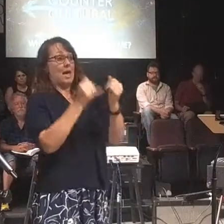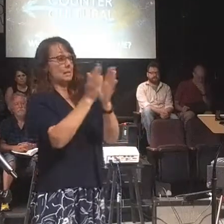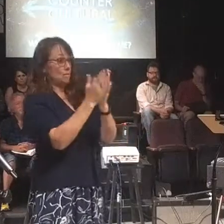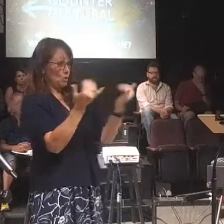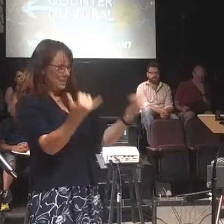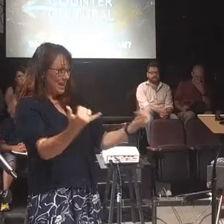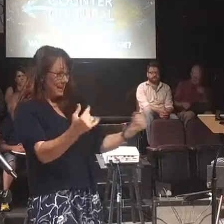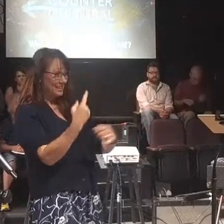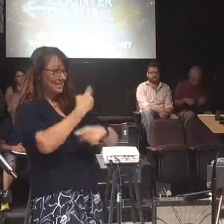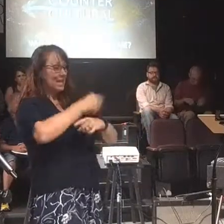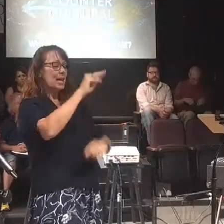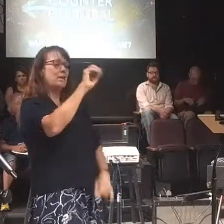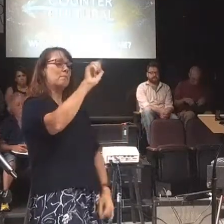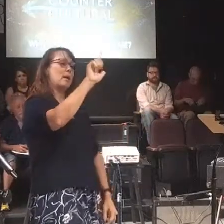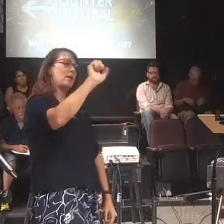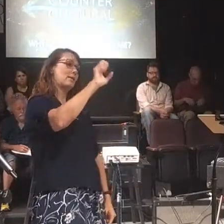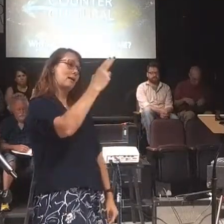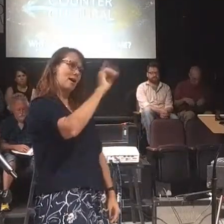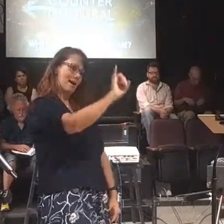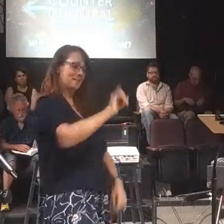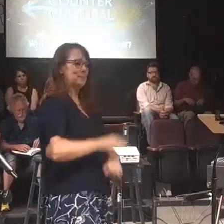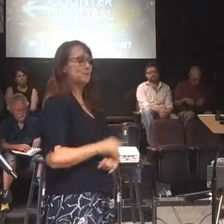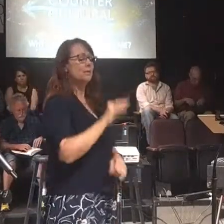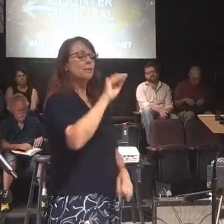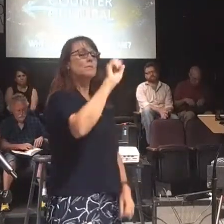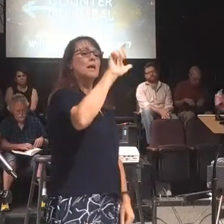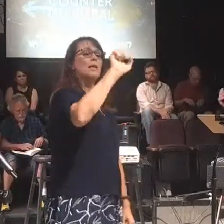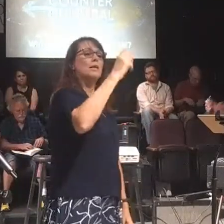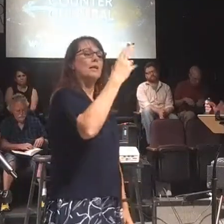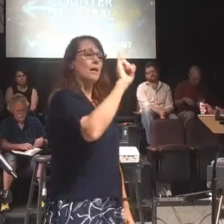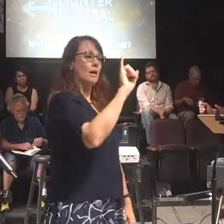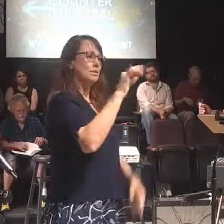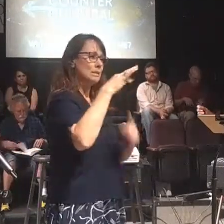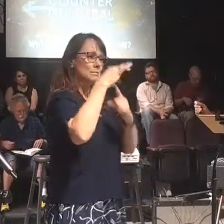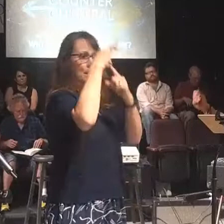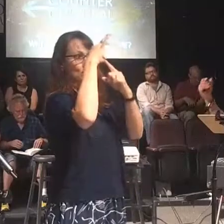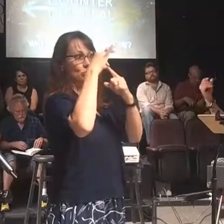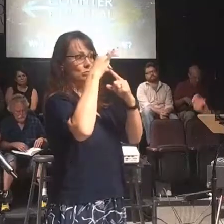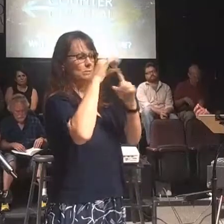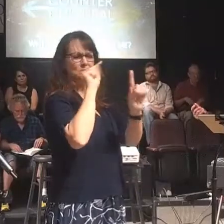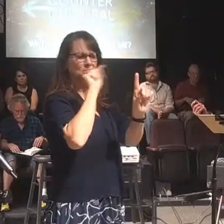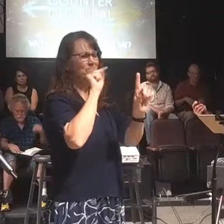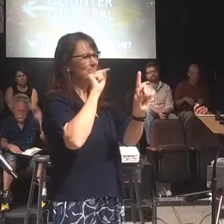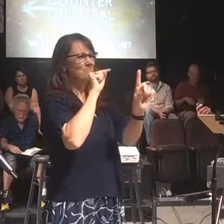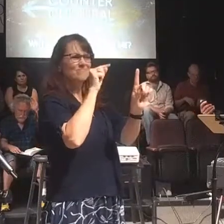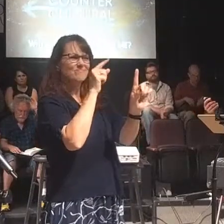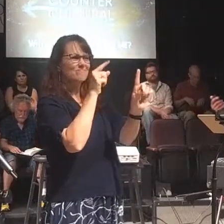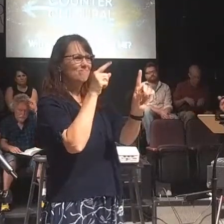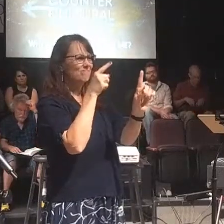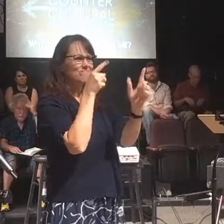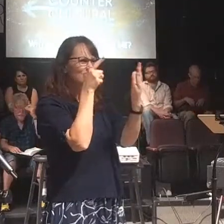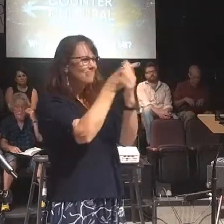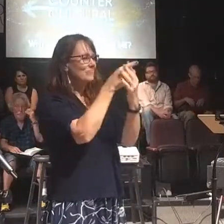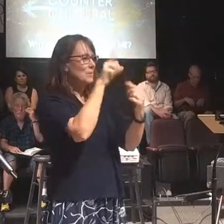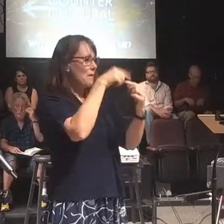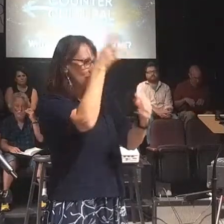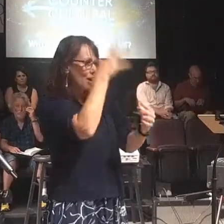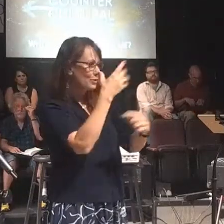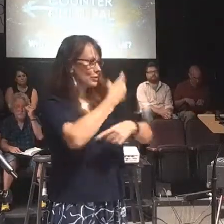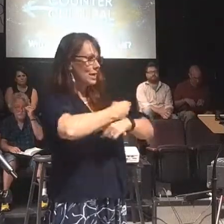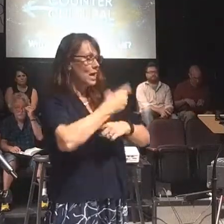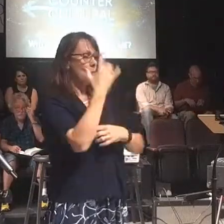is today, which is Malachi. And Malachi is special and perfect for Father's Day because it's basically a dialogue